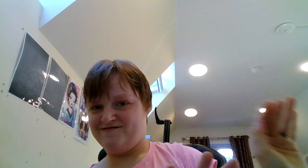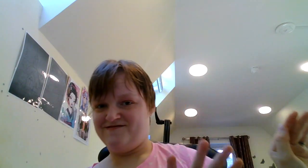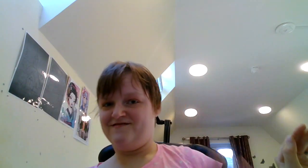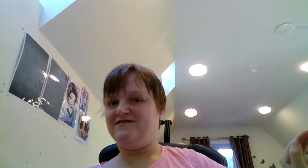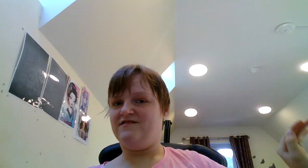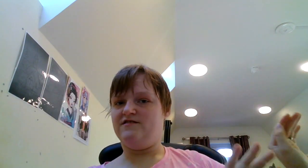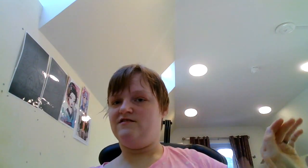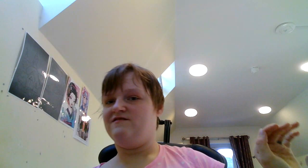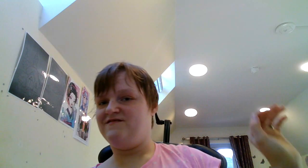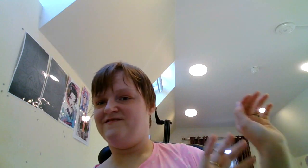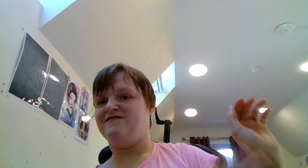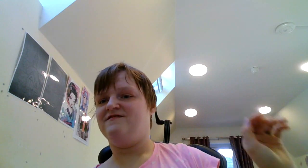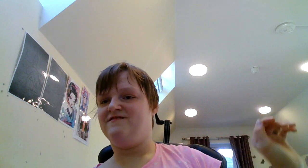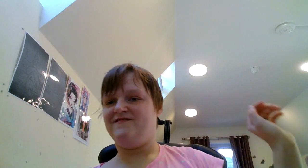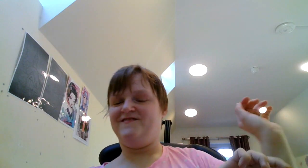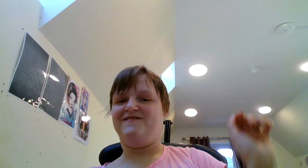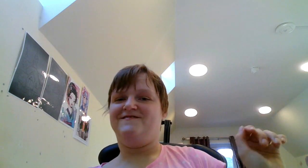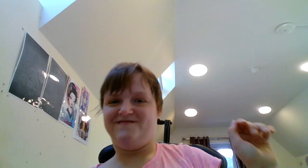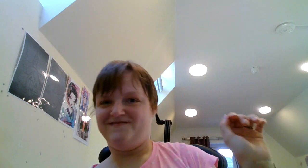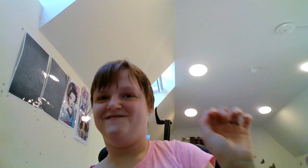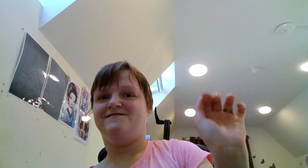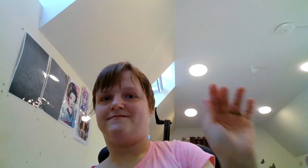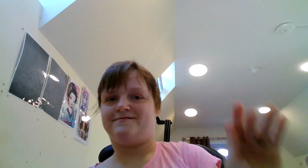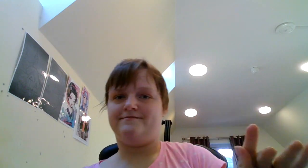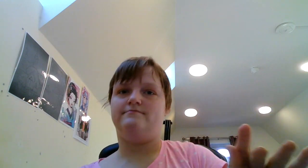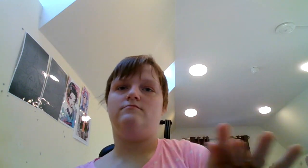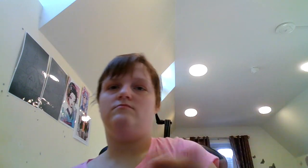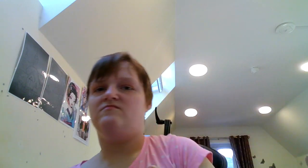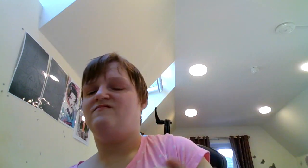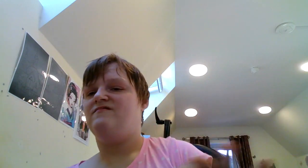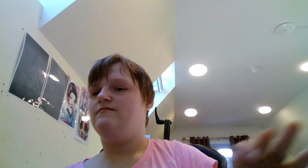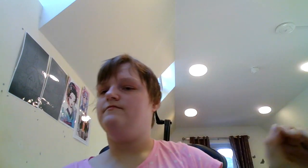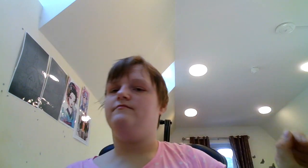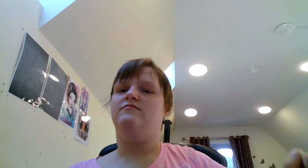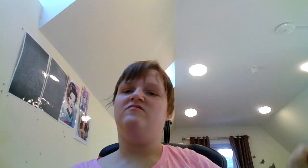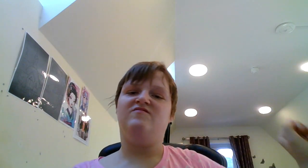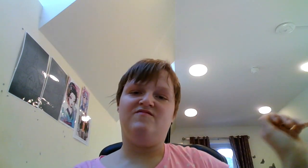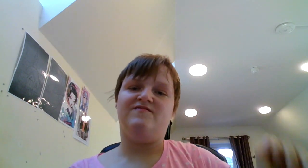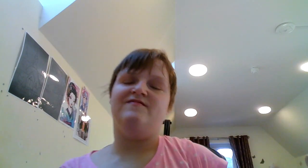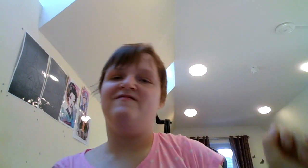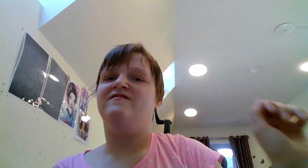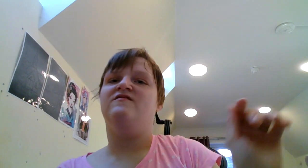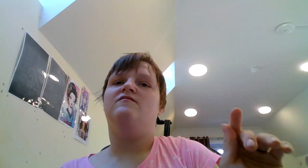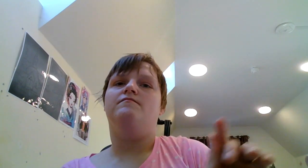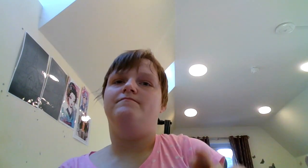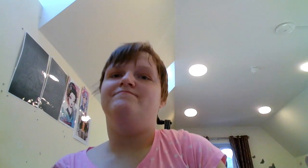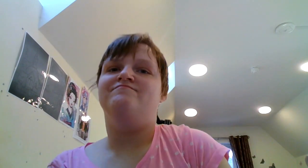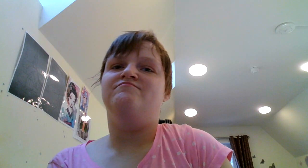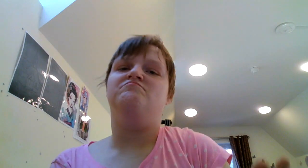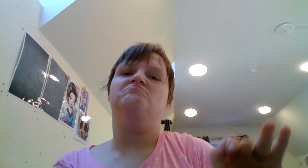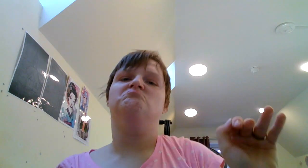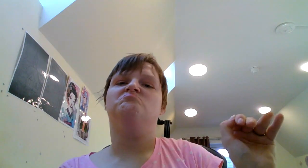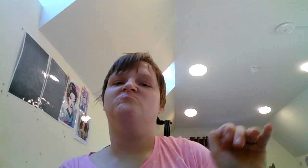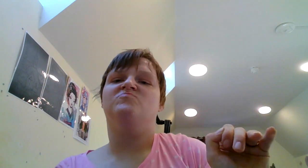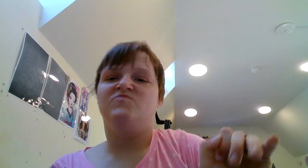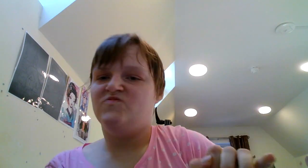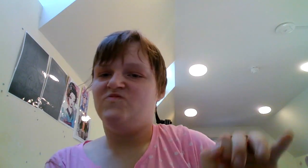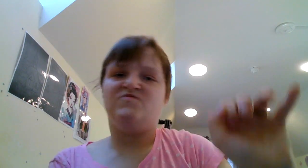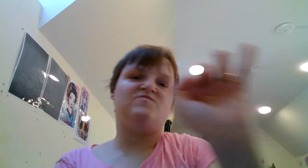safe enough to be tested in humans. With his help, a more concentrated and pure form of insulin